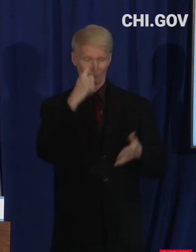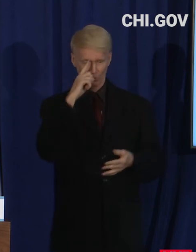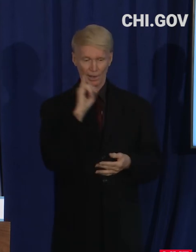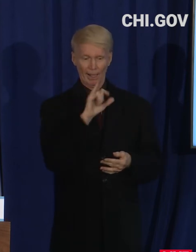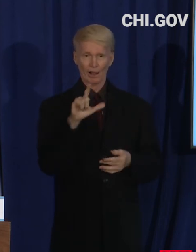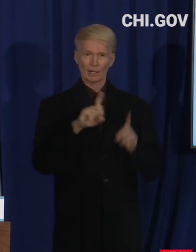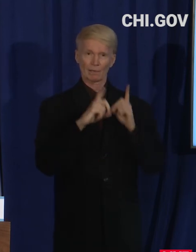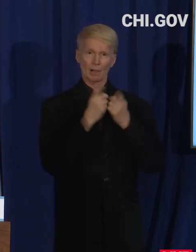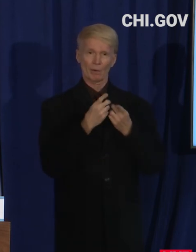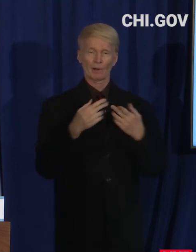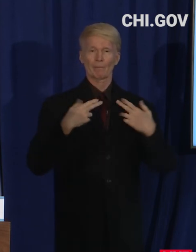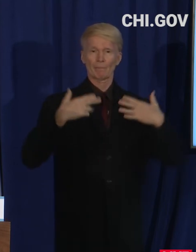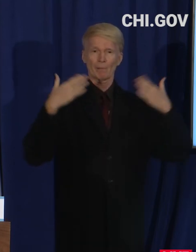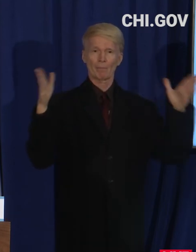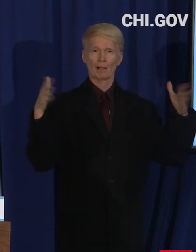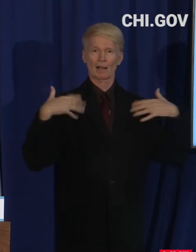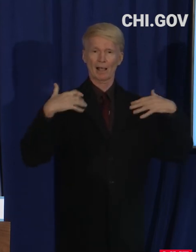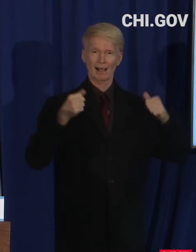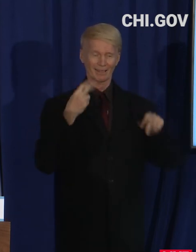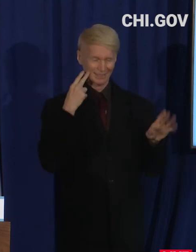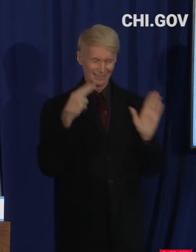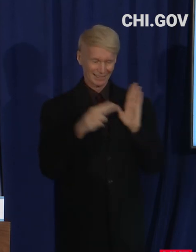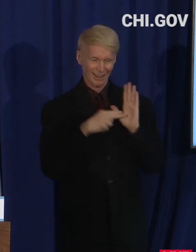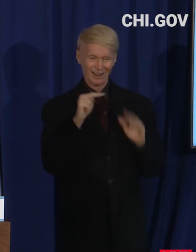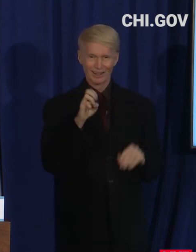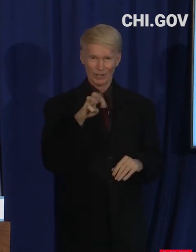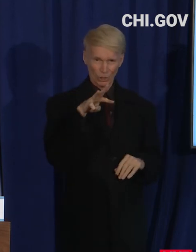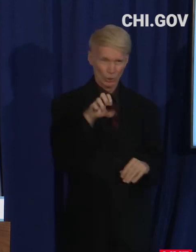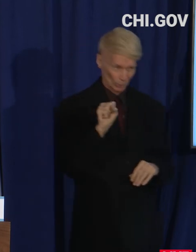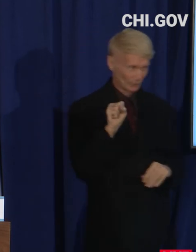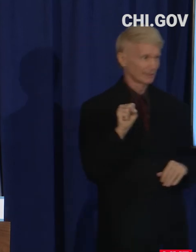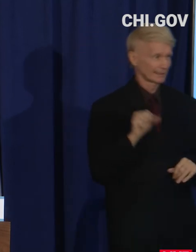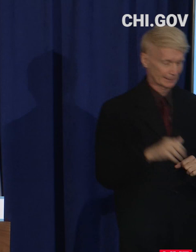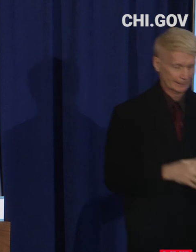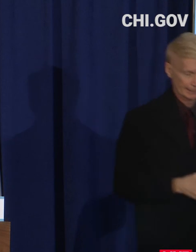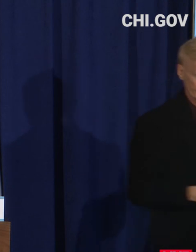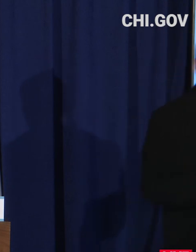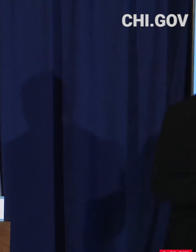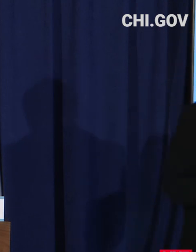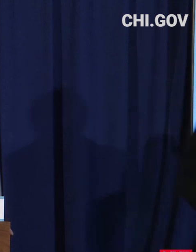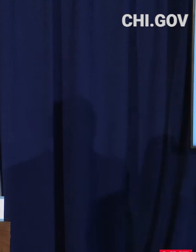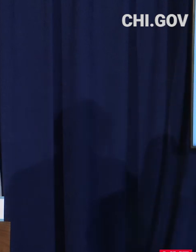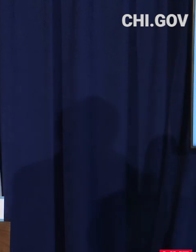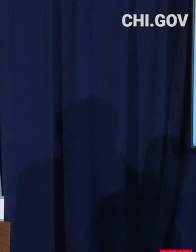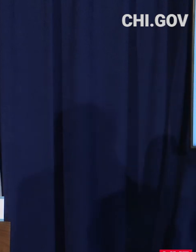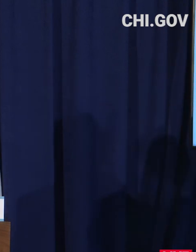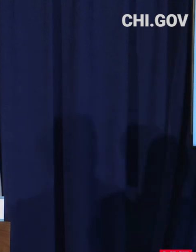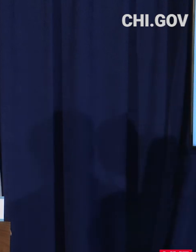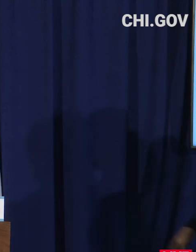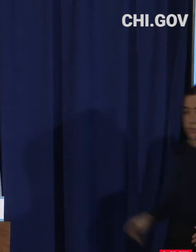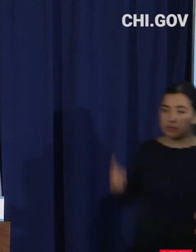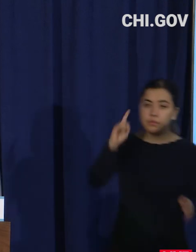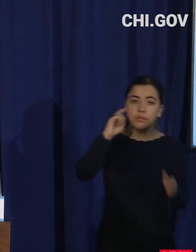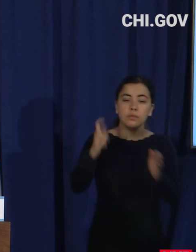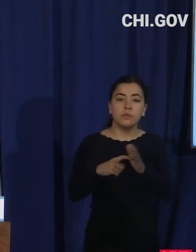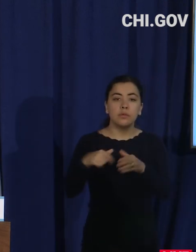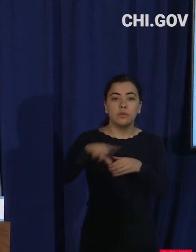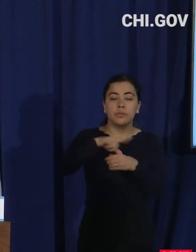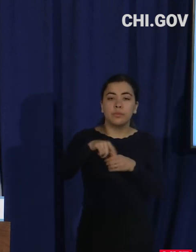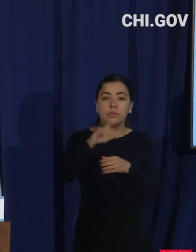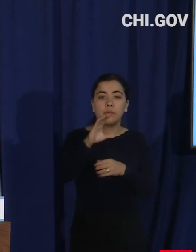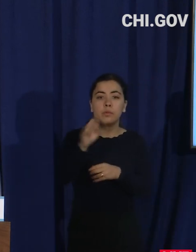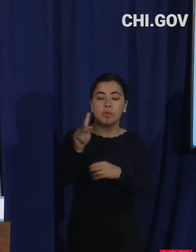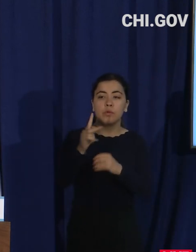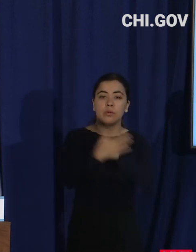Illinois Department of Public Health. As we saw in the news, suburban Cook County, there was an announcement surrounding that and